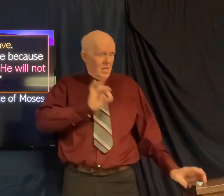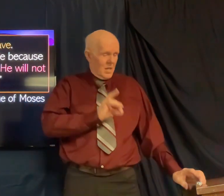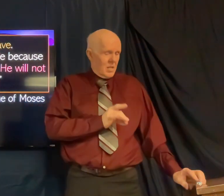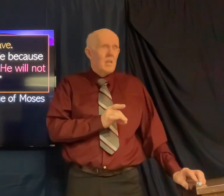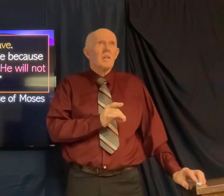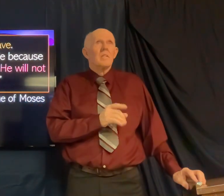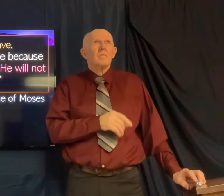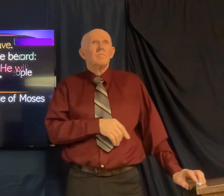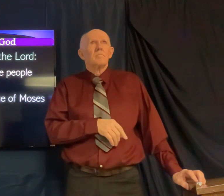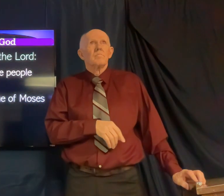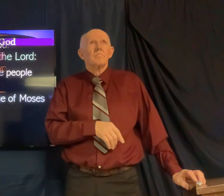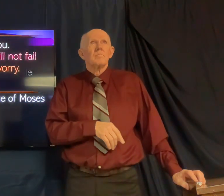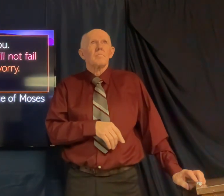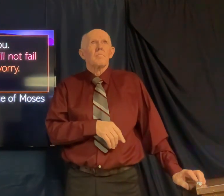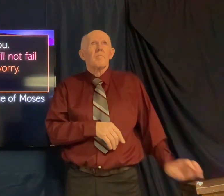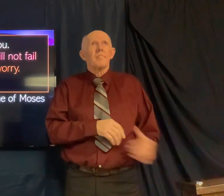Again, verse 8.